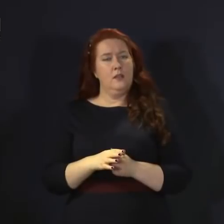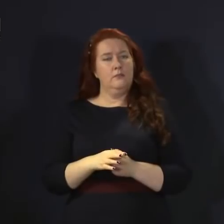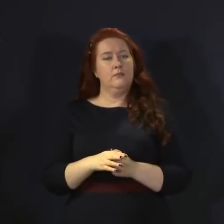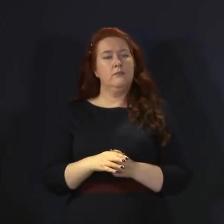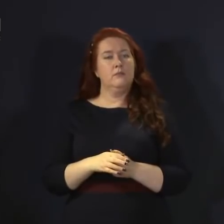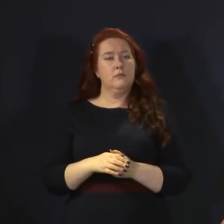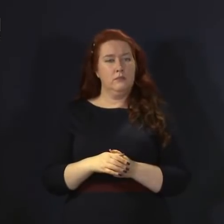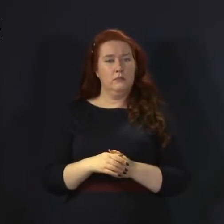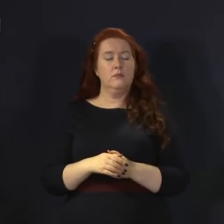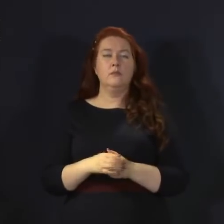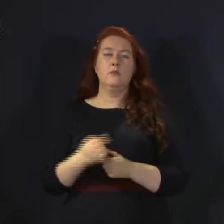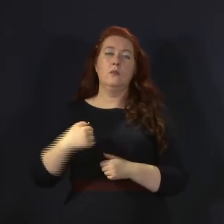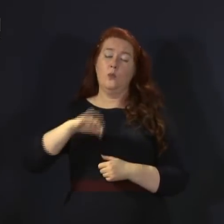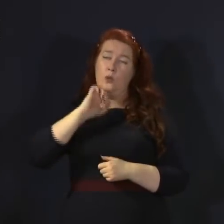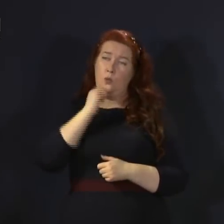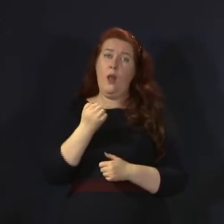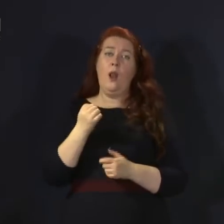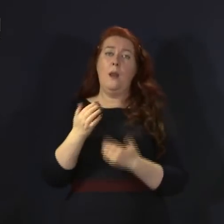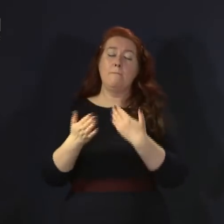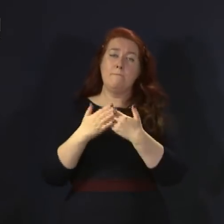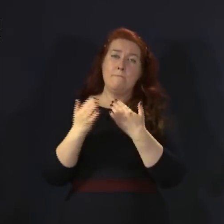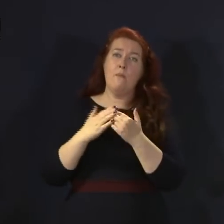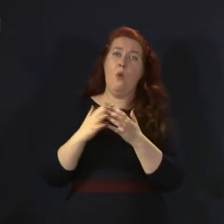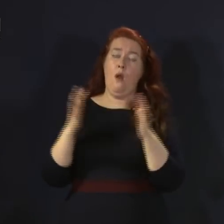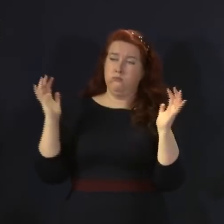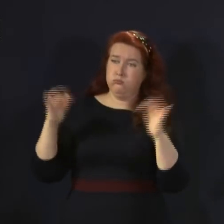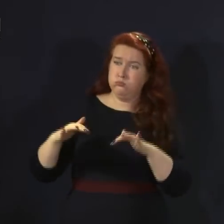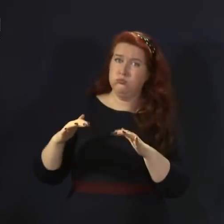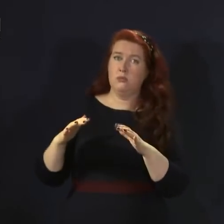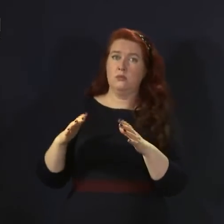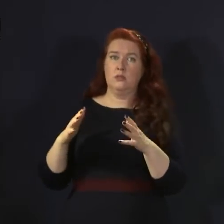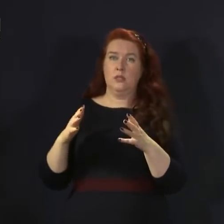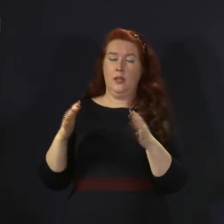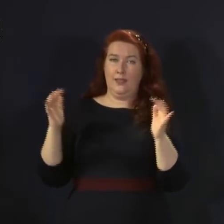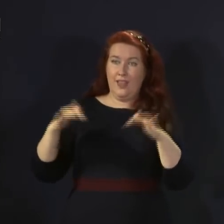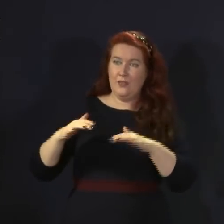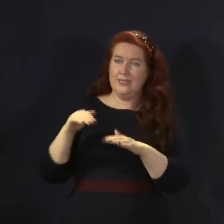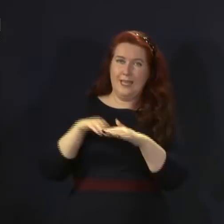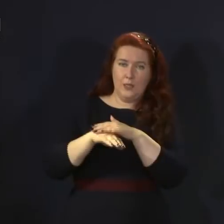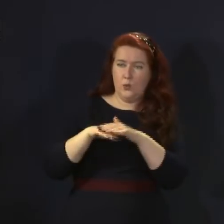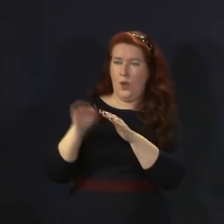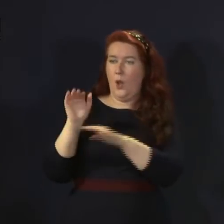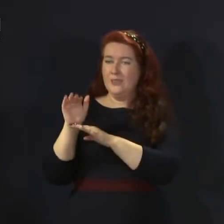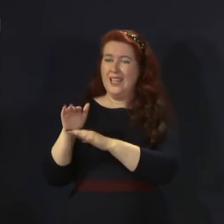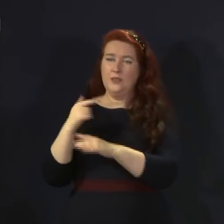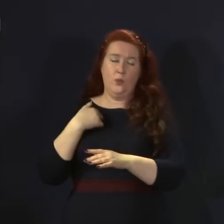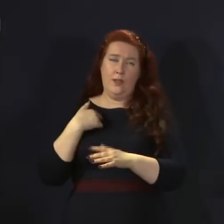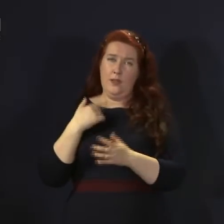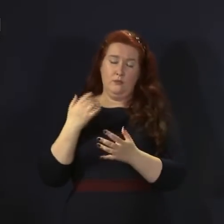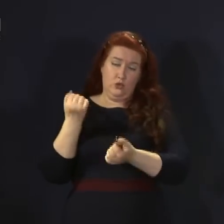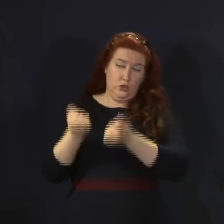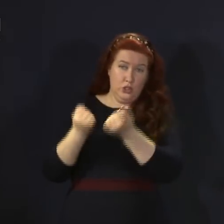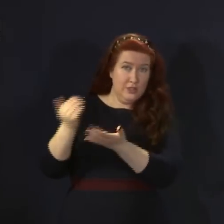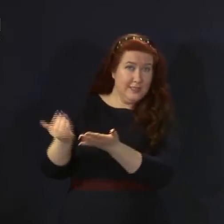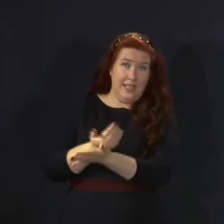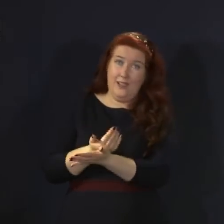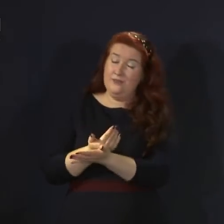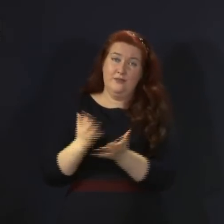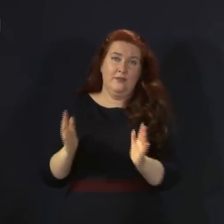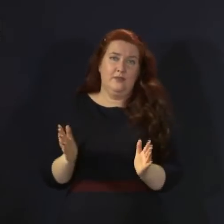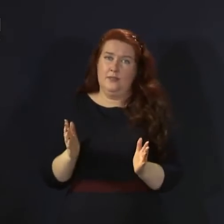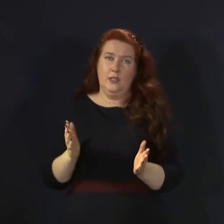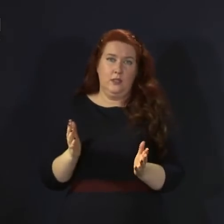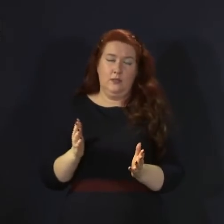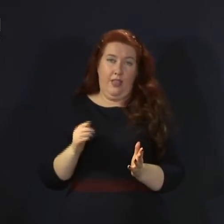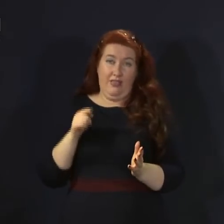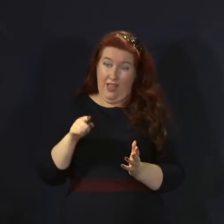move to bigger gatherings, outdoors and indoors, when we judge it is safe to do so. I have to take decisions